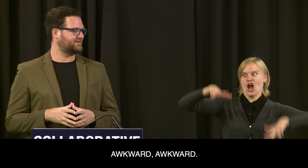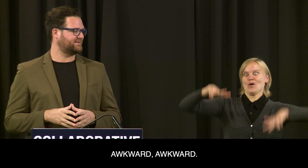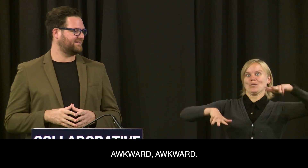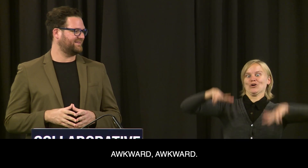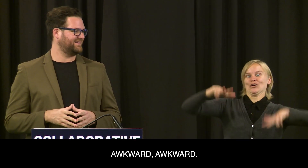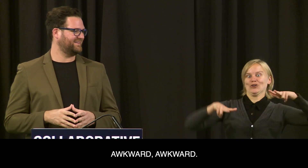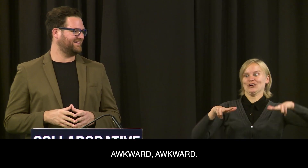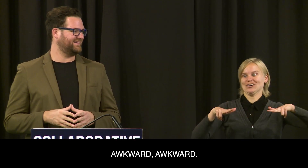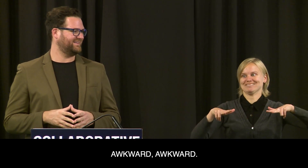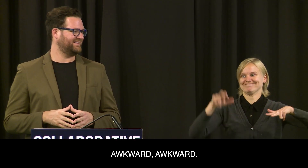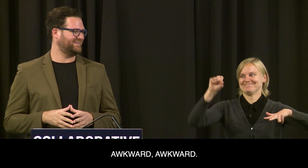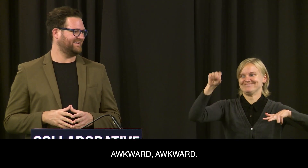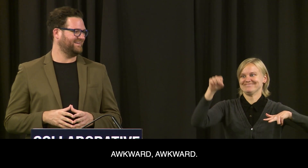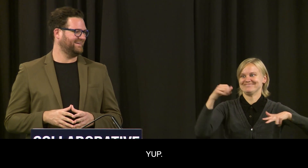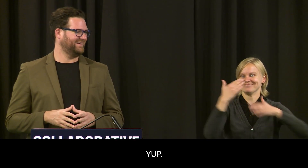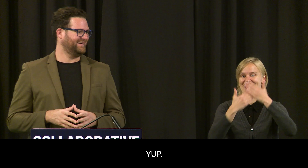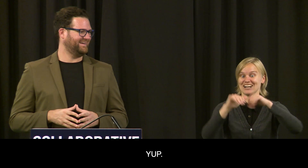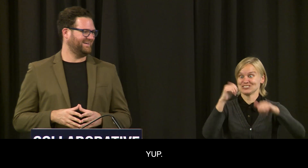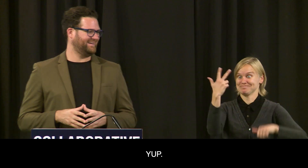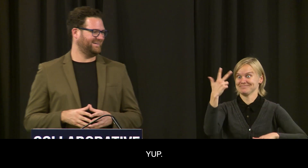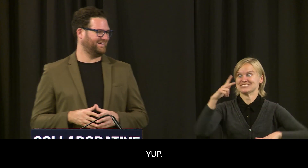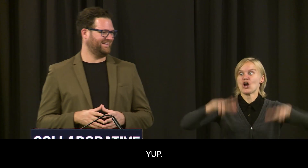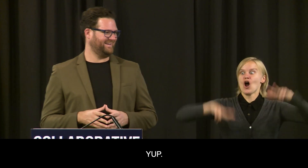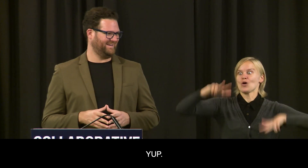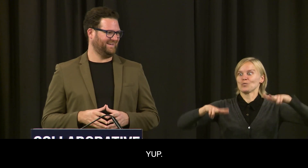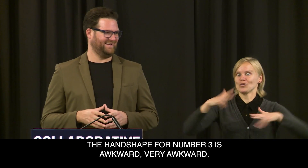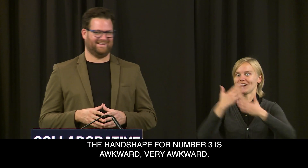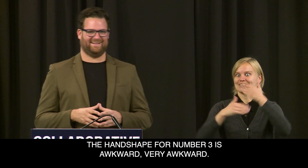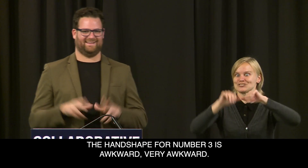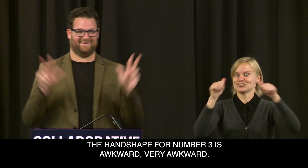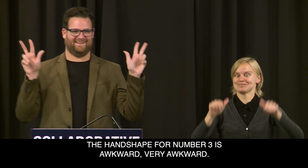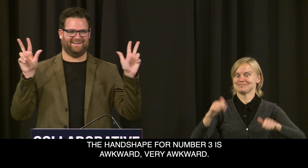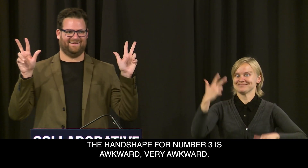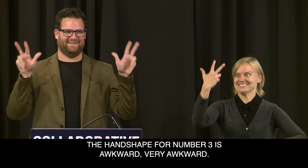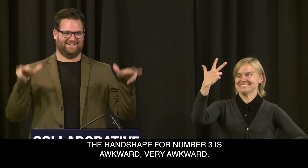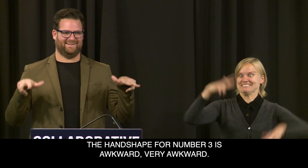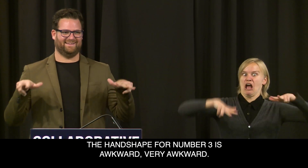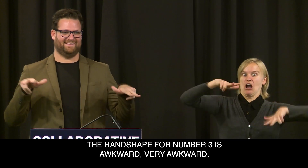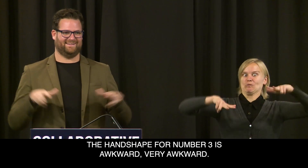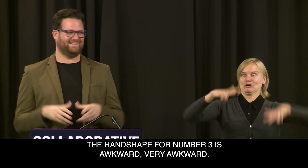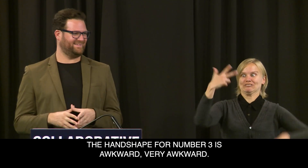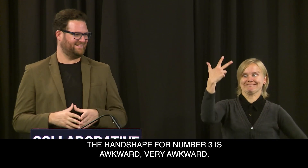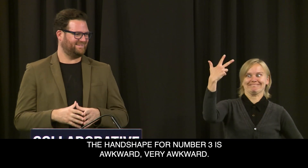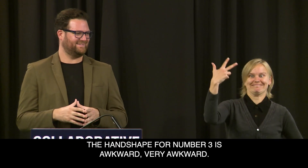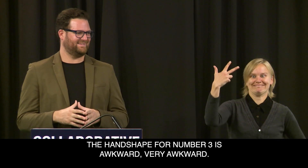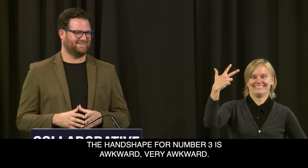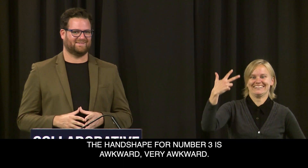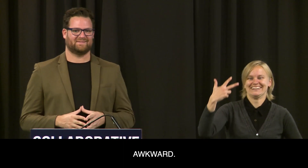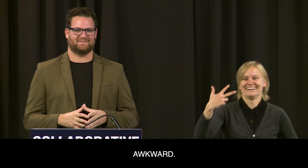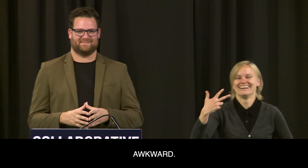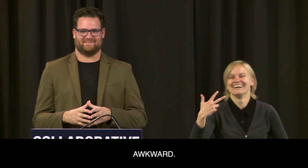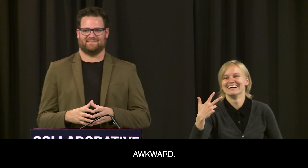Awkward. Yep. The handshake of number 3 is awkward. Very awkward.